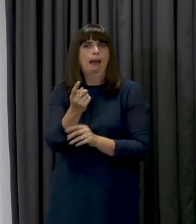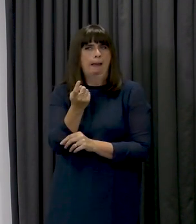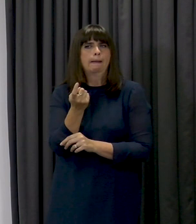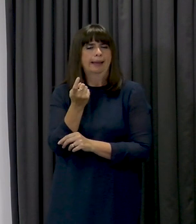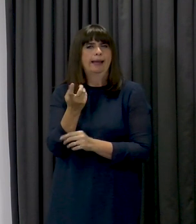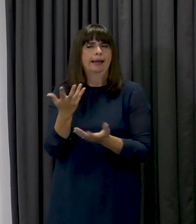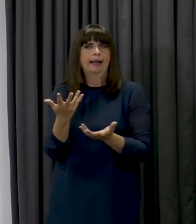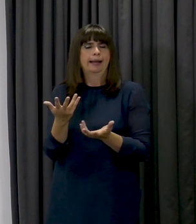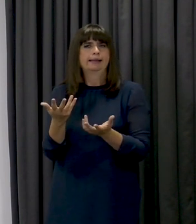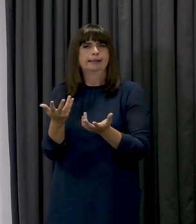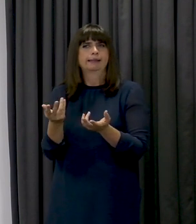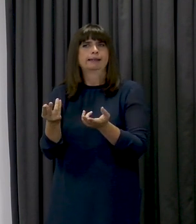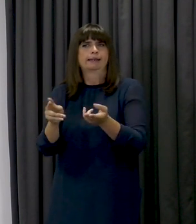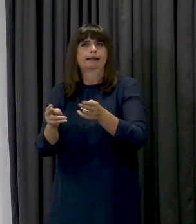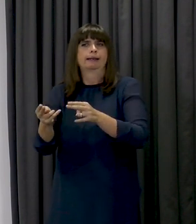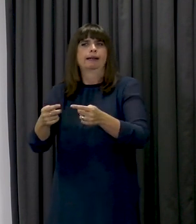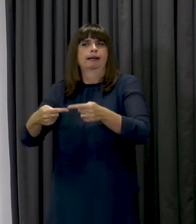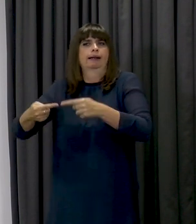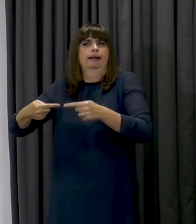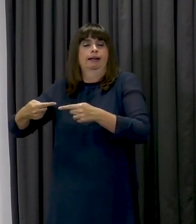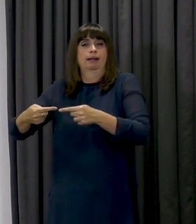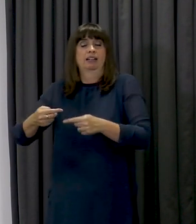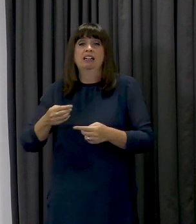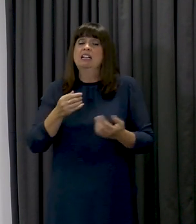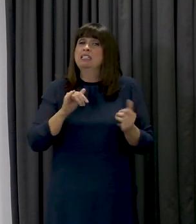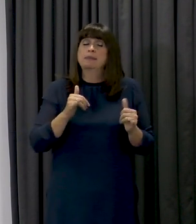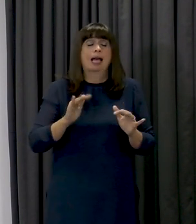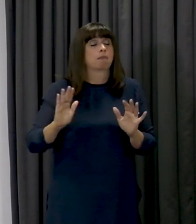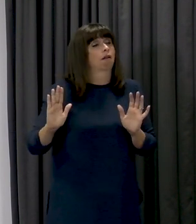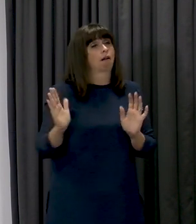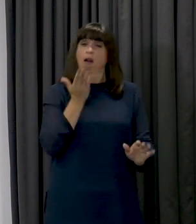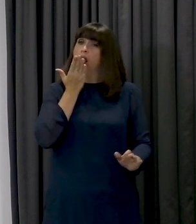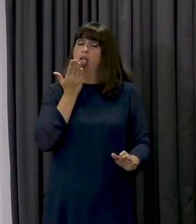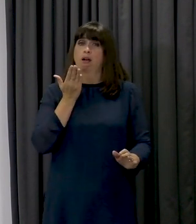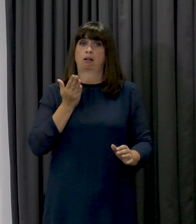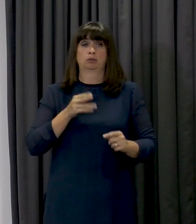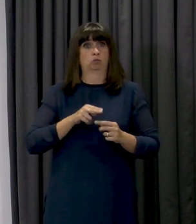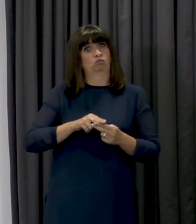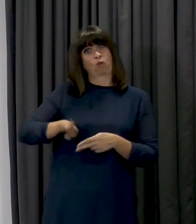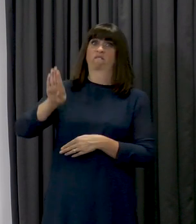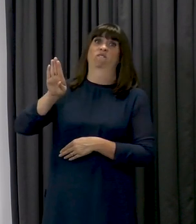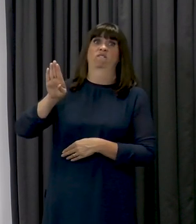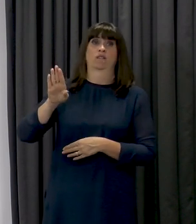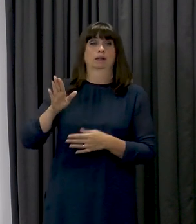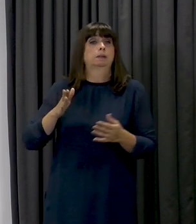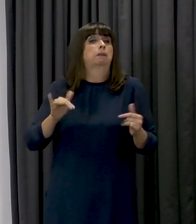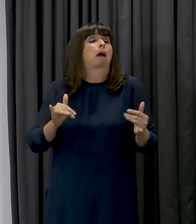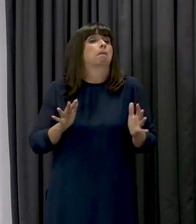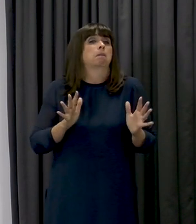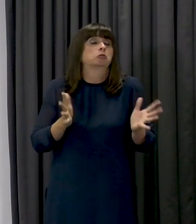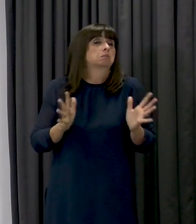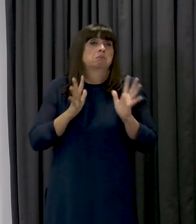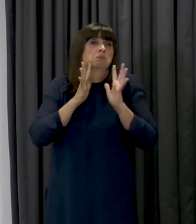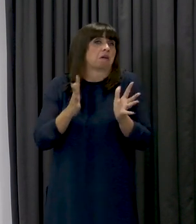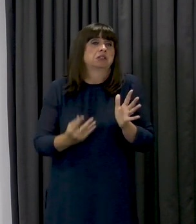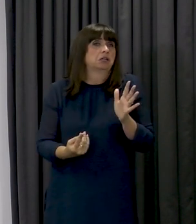necessary. It won't always be possible. Sometimes things really do happen in a crisis and in an emergency, and action has